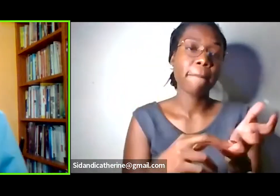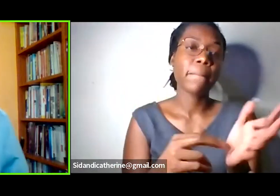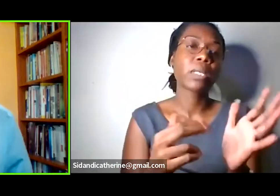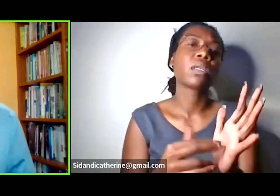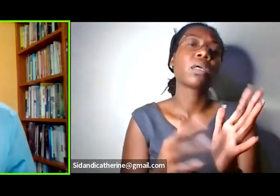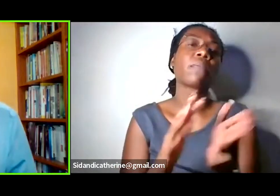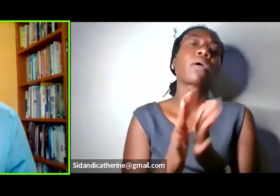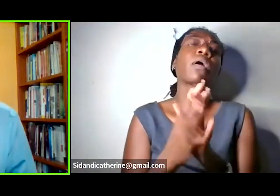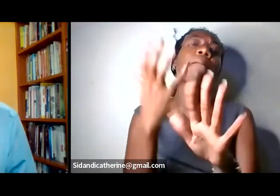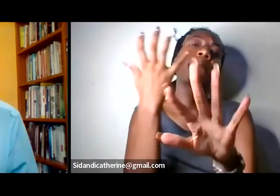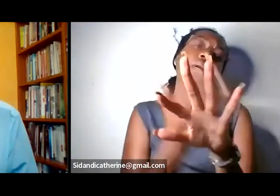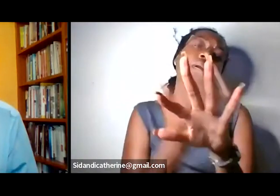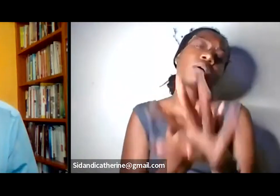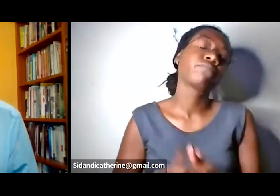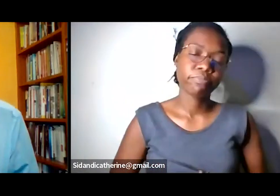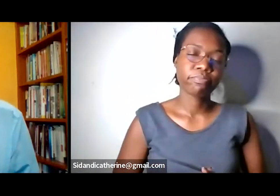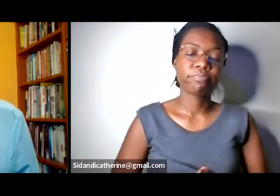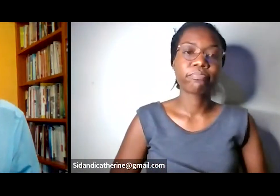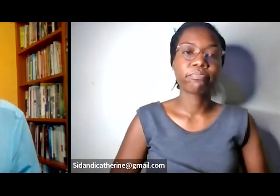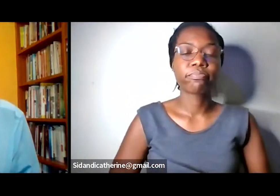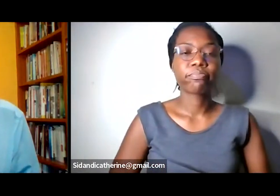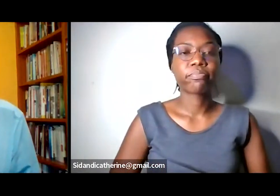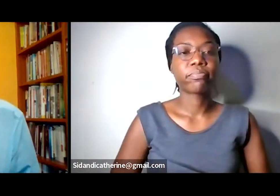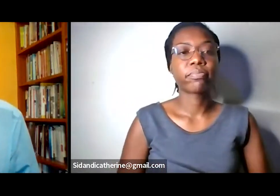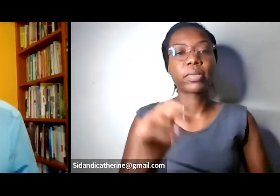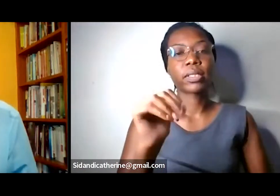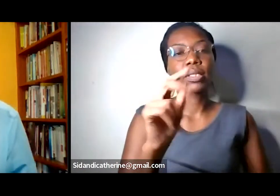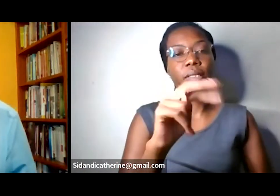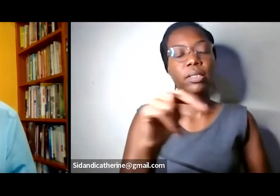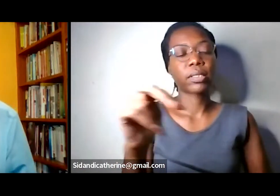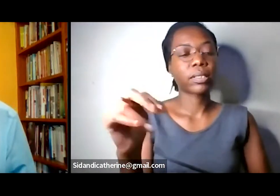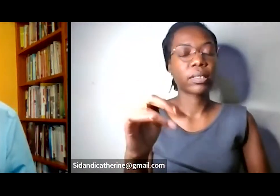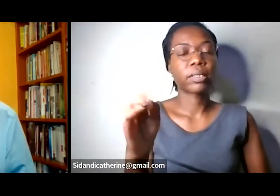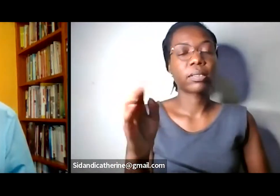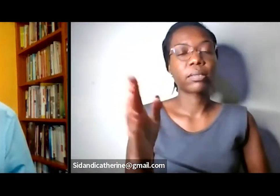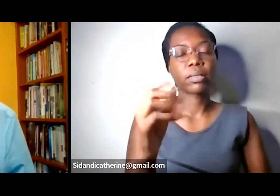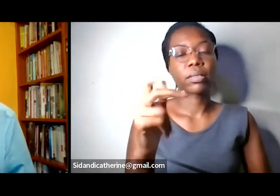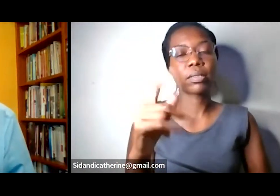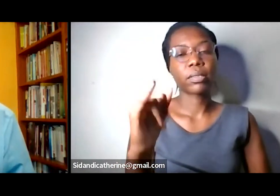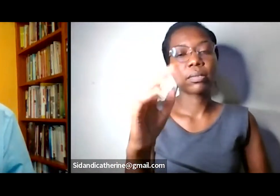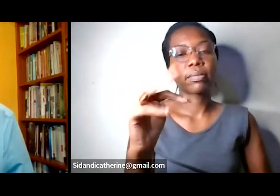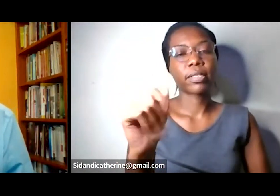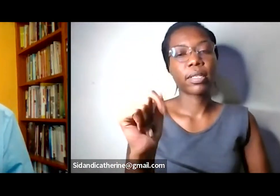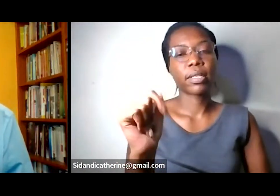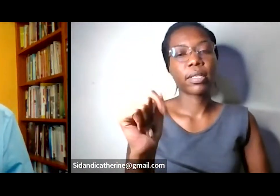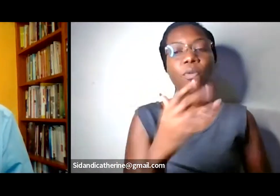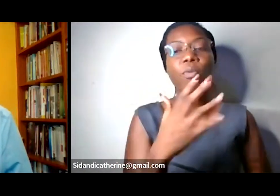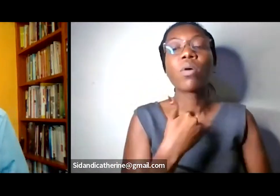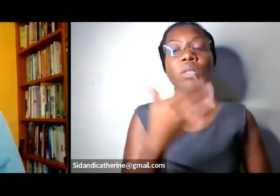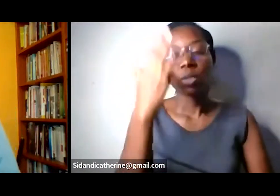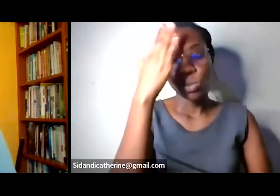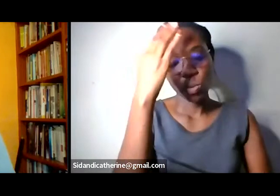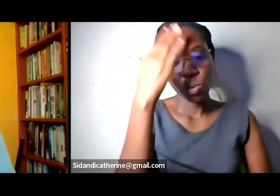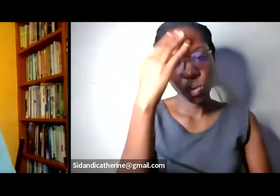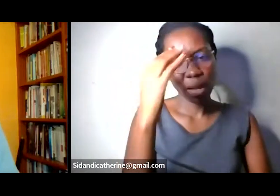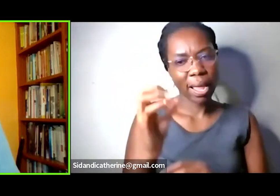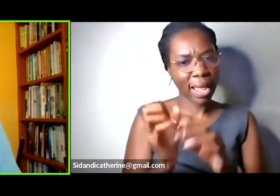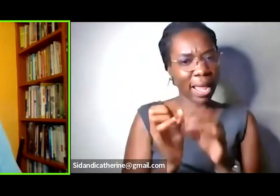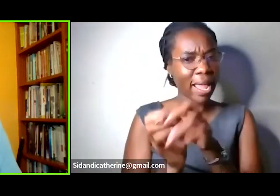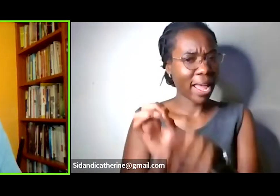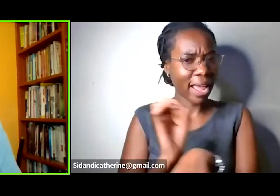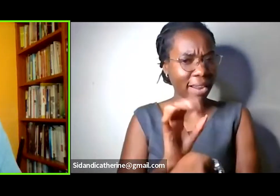thing, ongoing, relentless. And also you have to have different touch points and different conversations and testimonials and so on and so